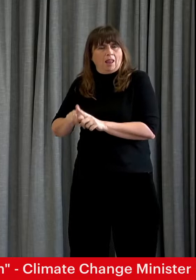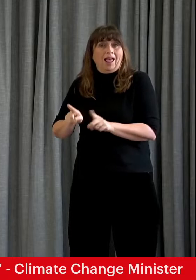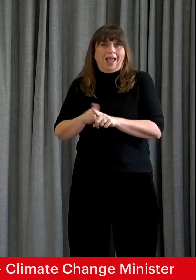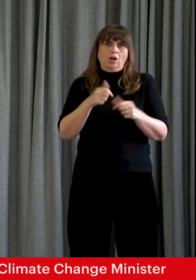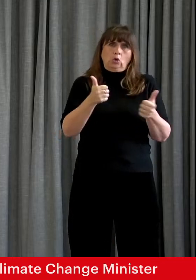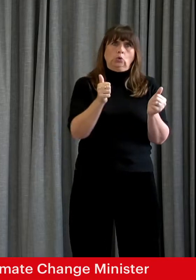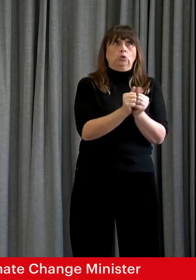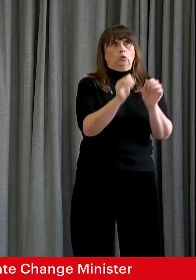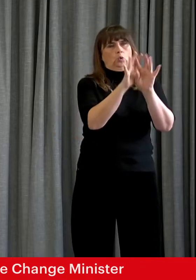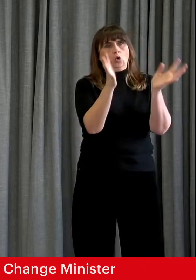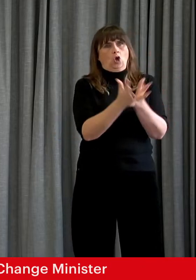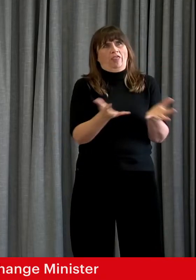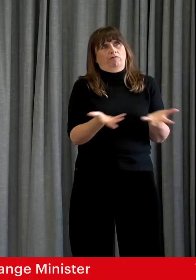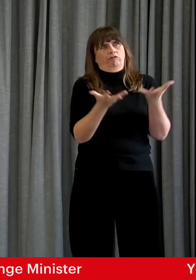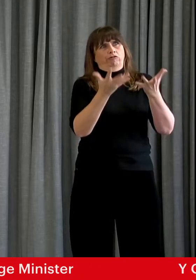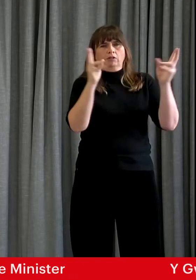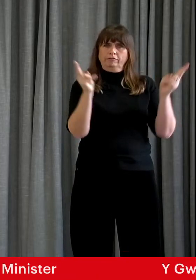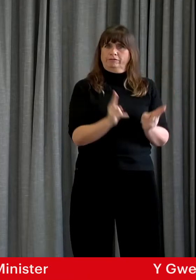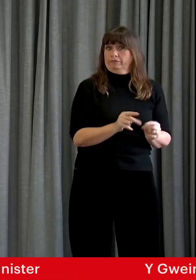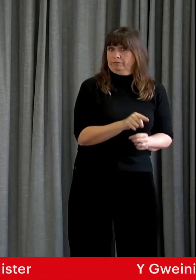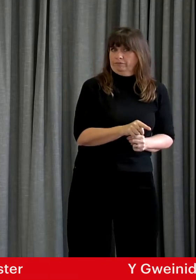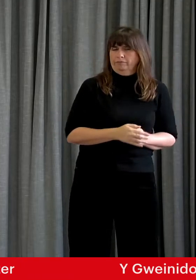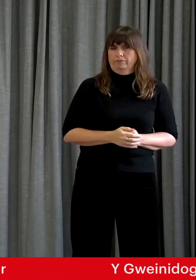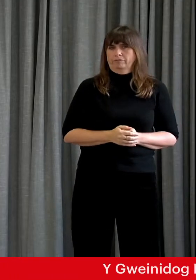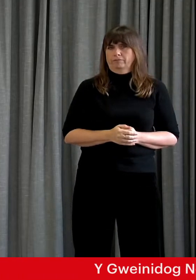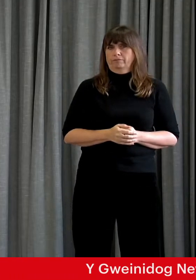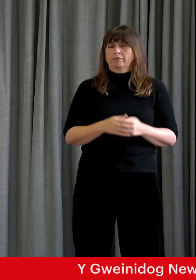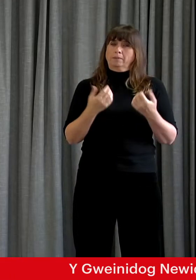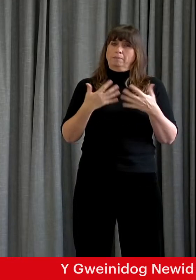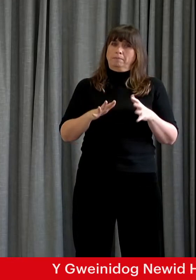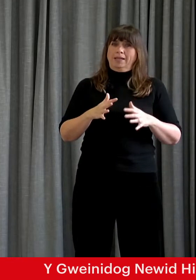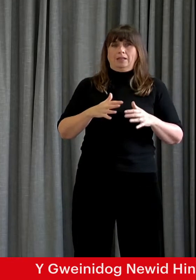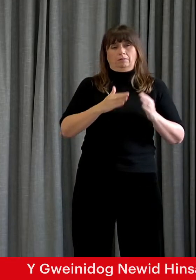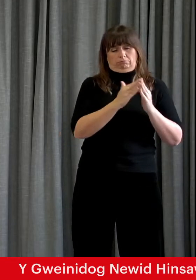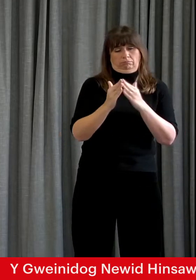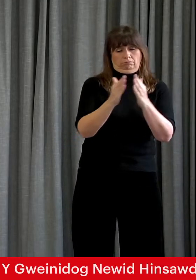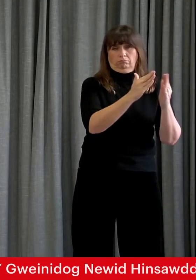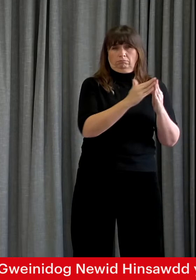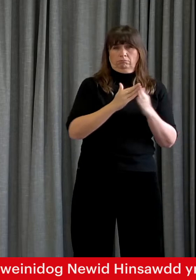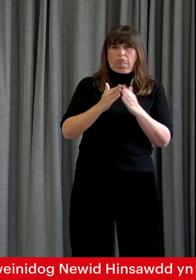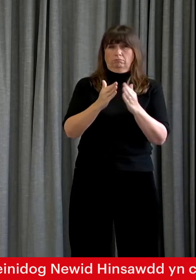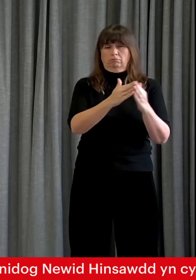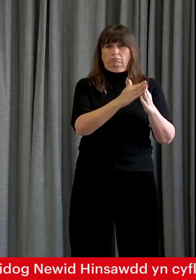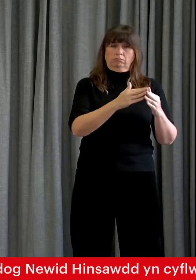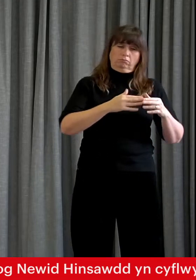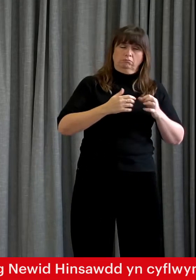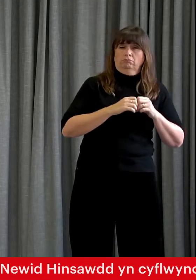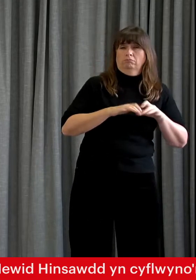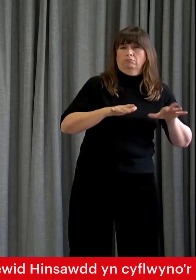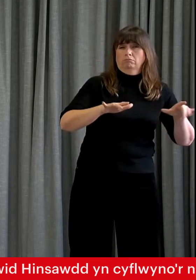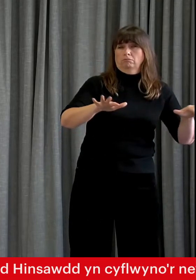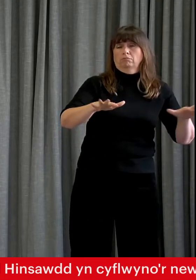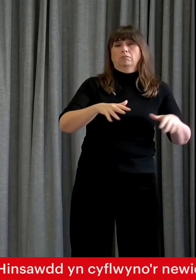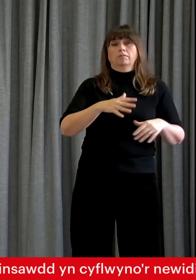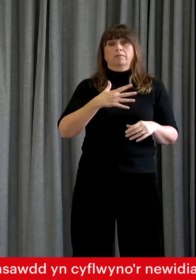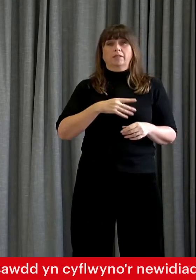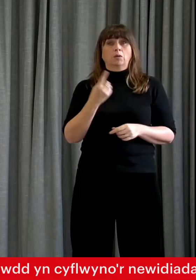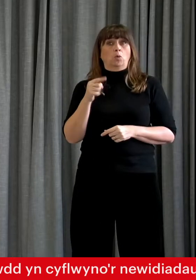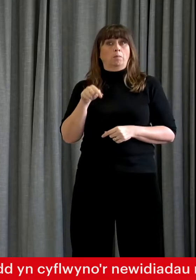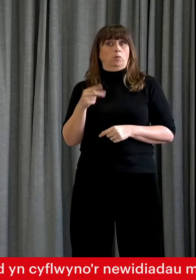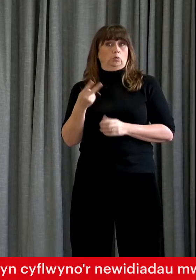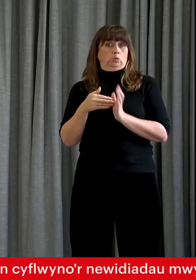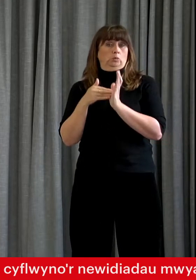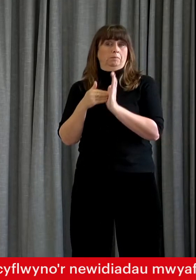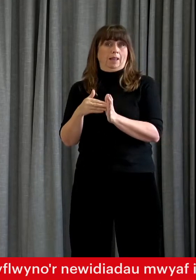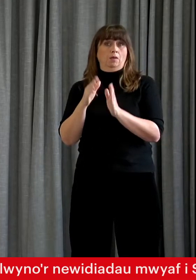What we learn upgrading the 230,000 social homes in Wales will drive how we as a nation tackle decarbonising the 1.2